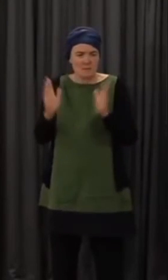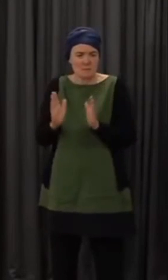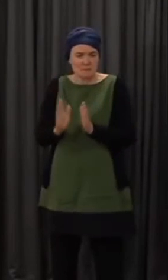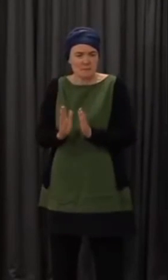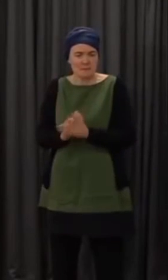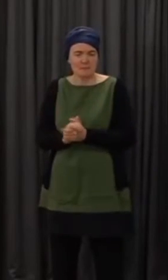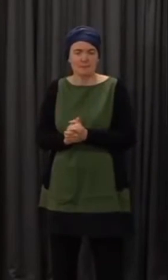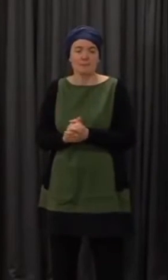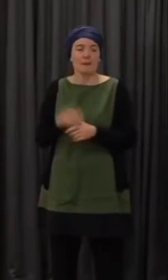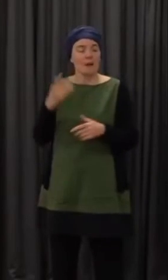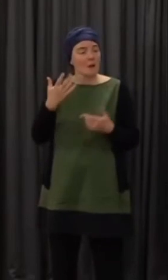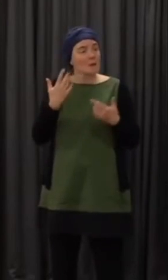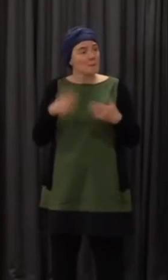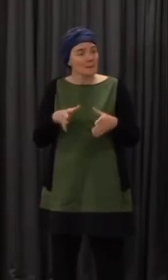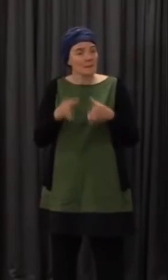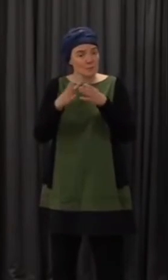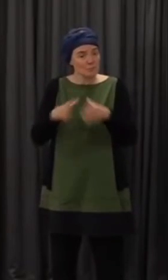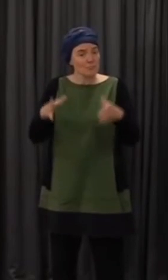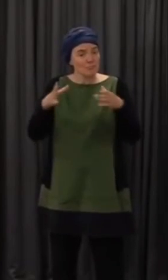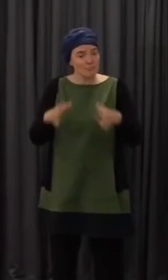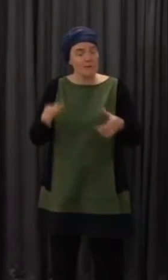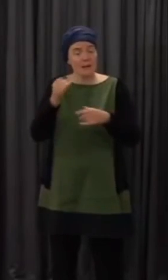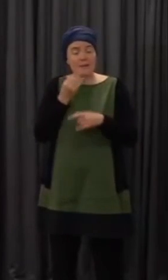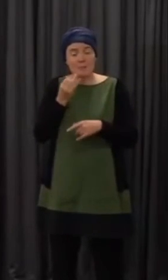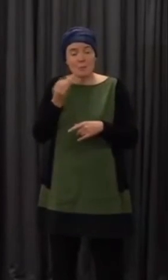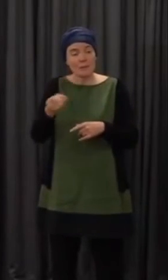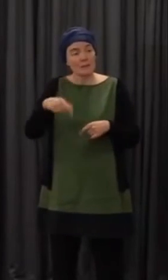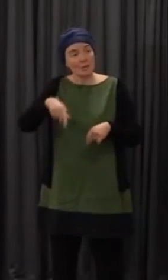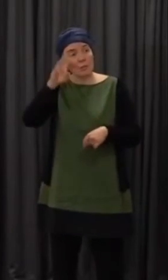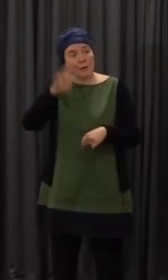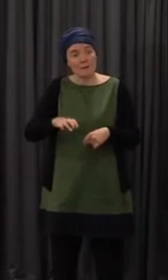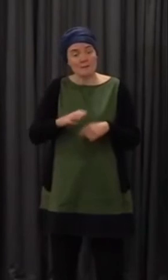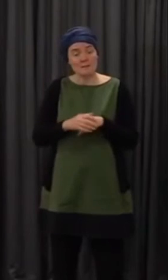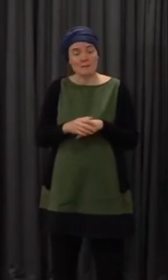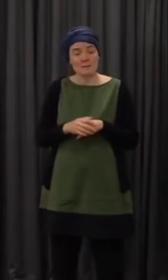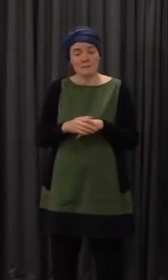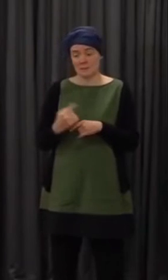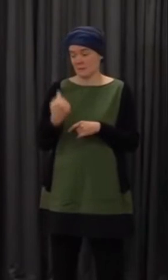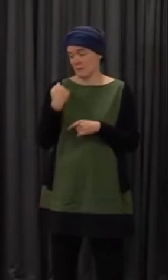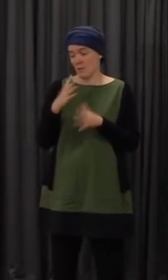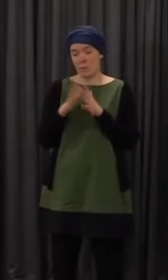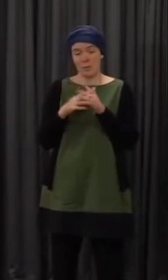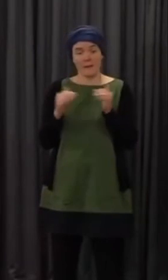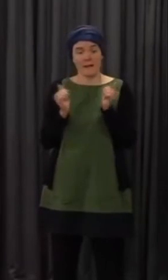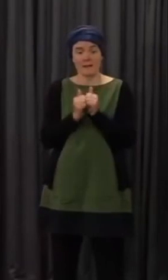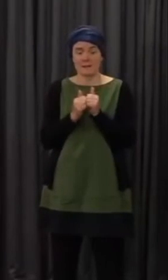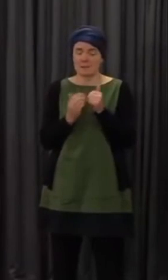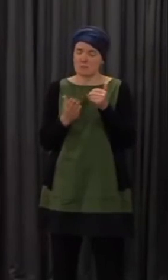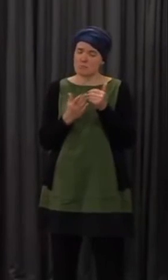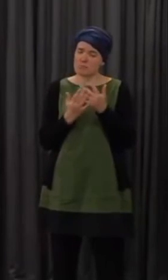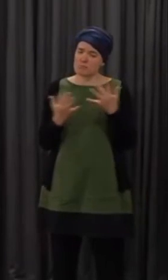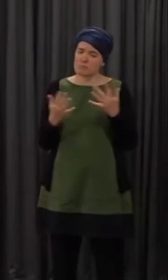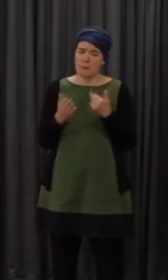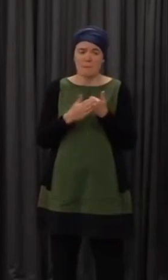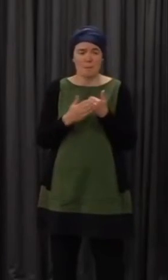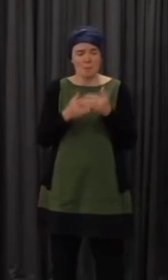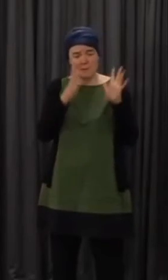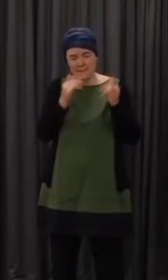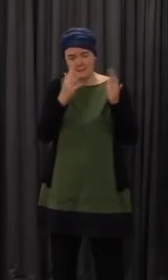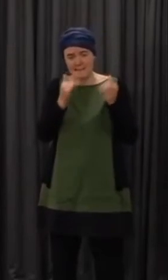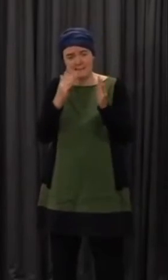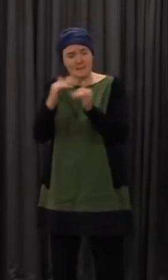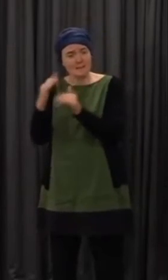capacity week by week. We had more people being tested over this weekend than ever before. And